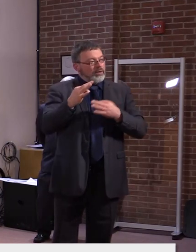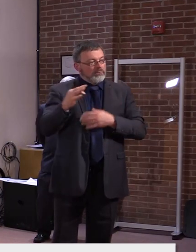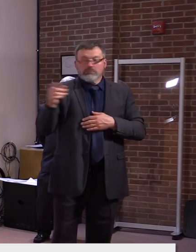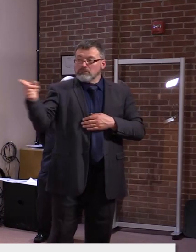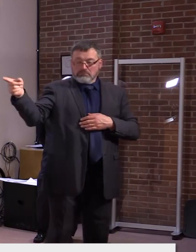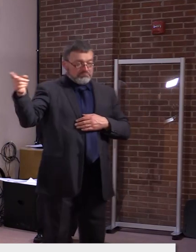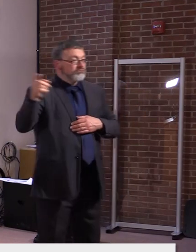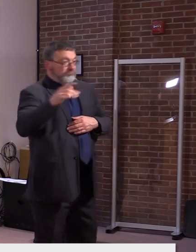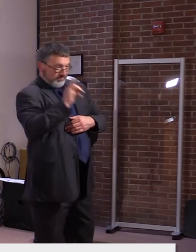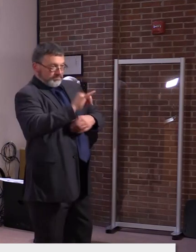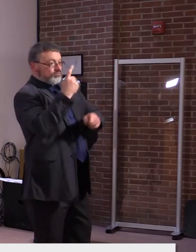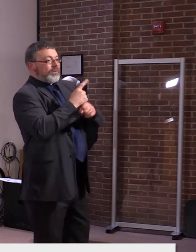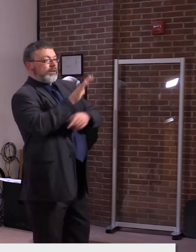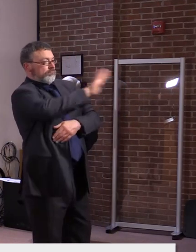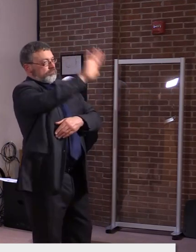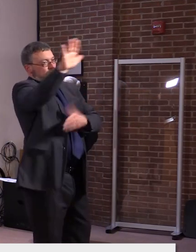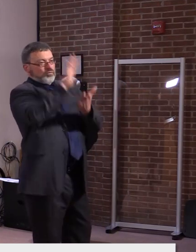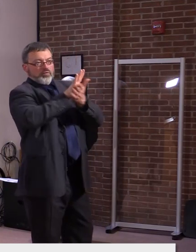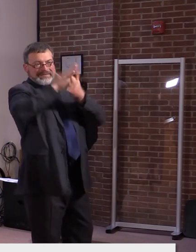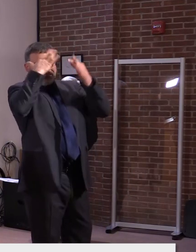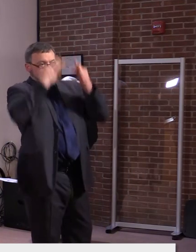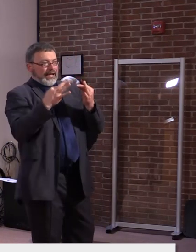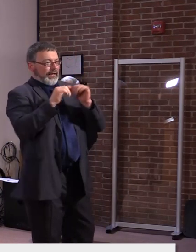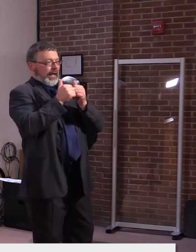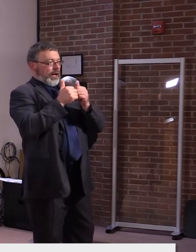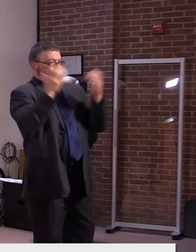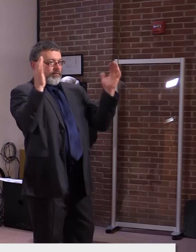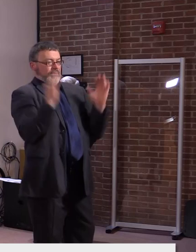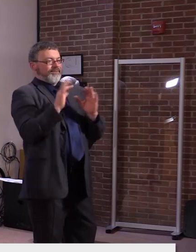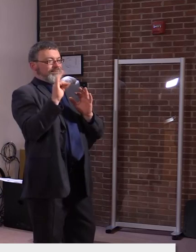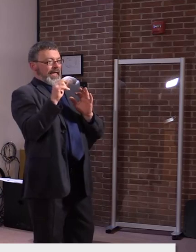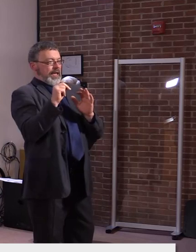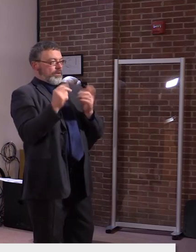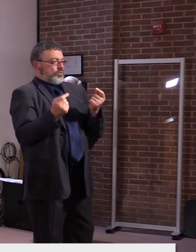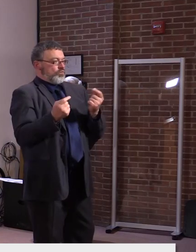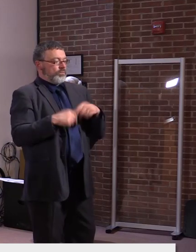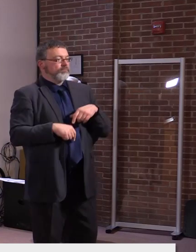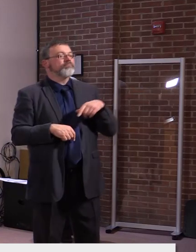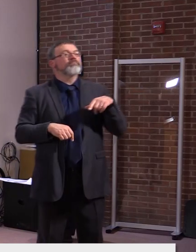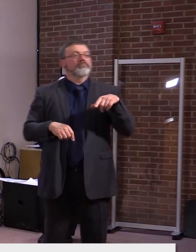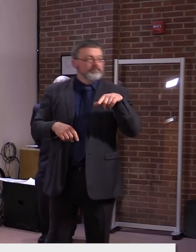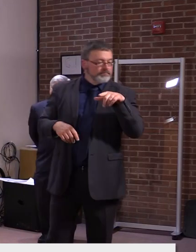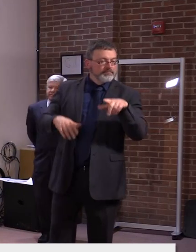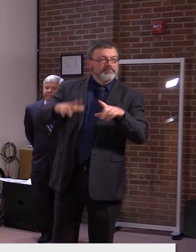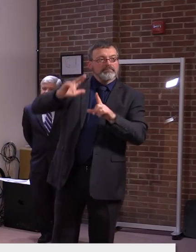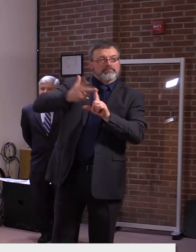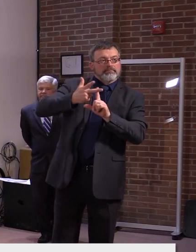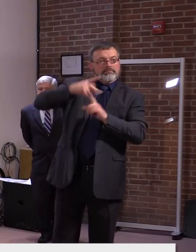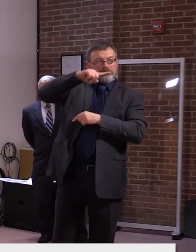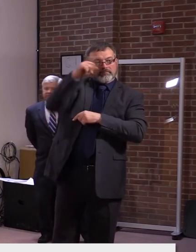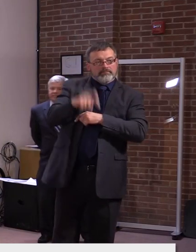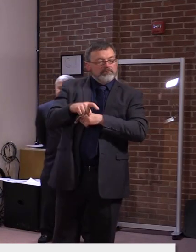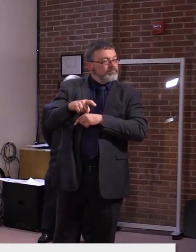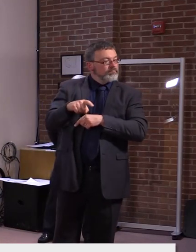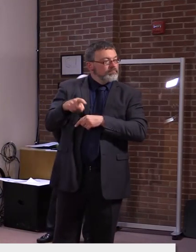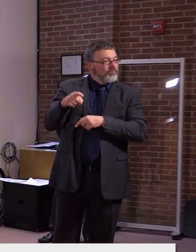Okay, so they have that jurisdiction. Lastly, you talked about the sports that are exempt from